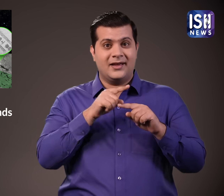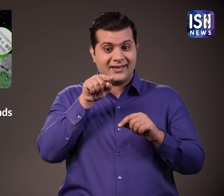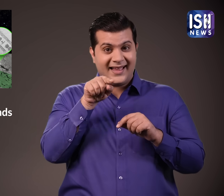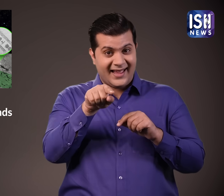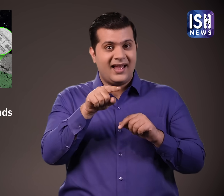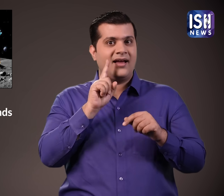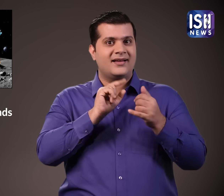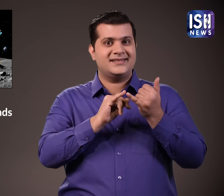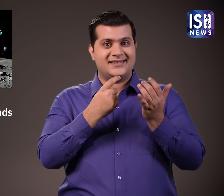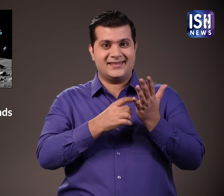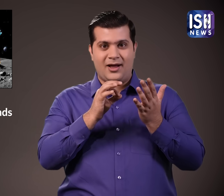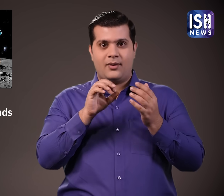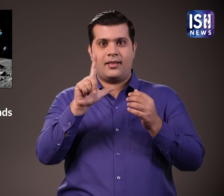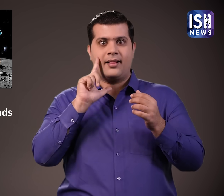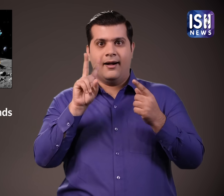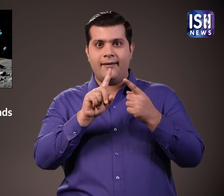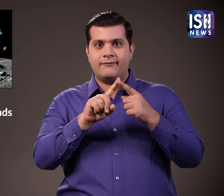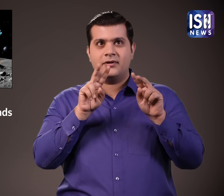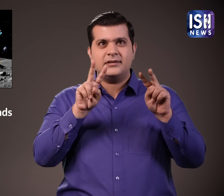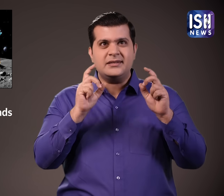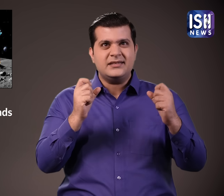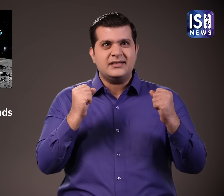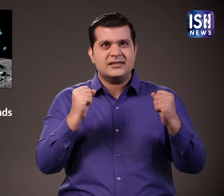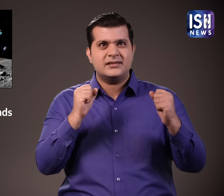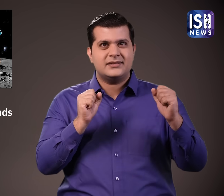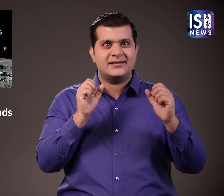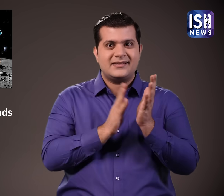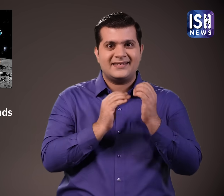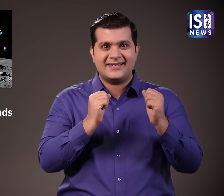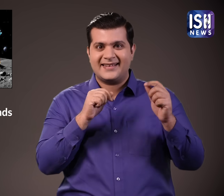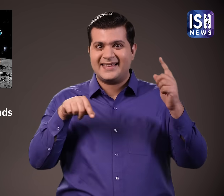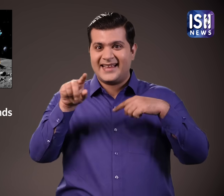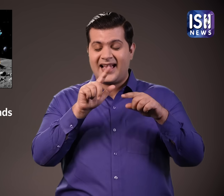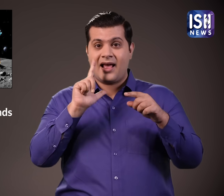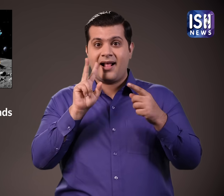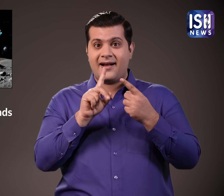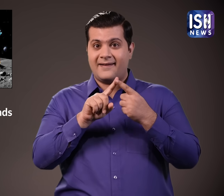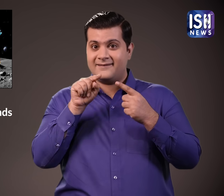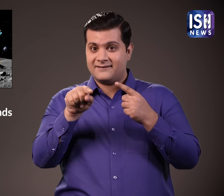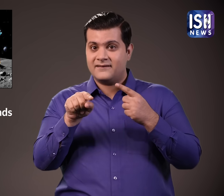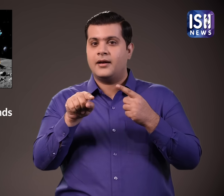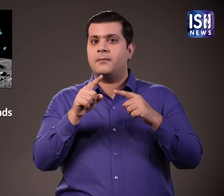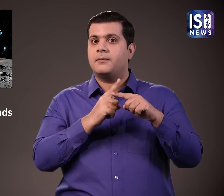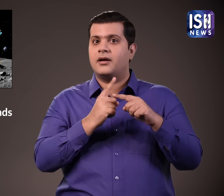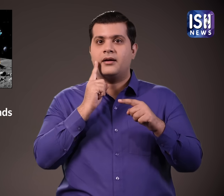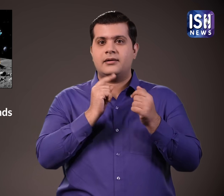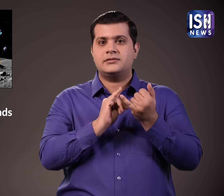Everyone was eagerly watching the landing live, which was broadcasted by ISRO. Even